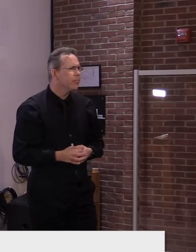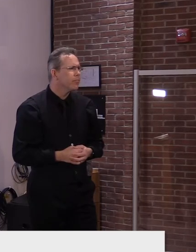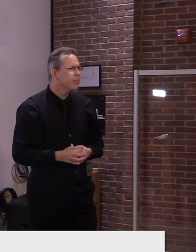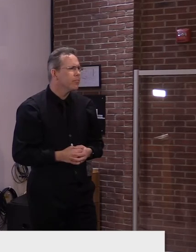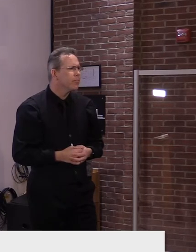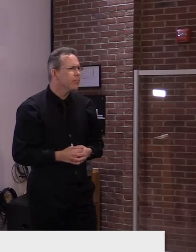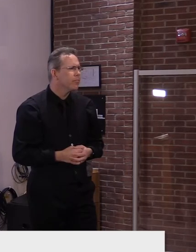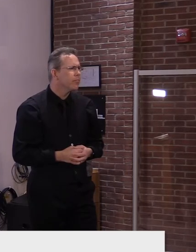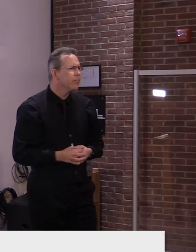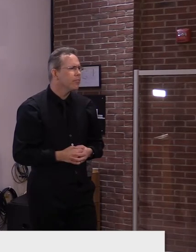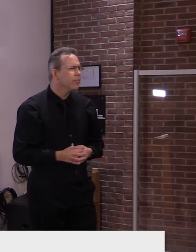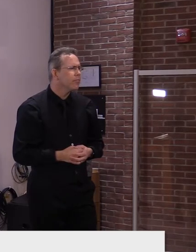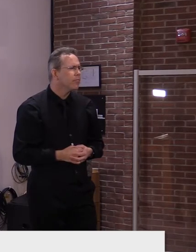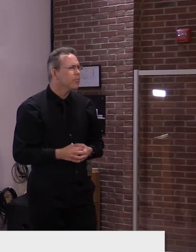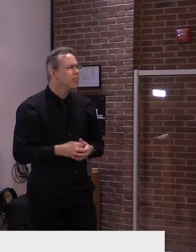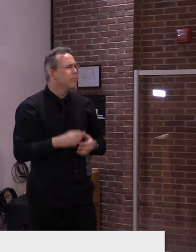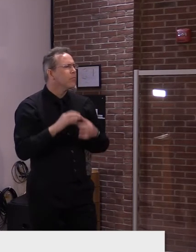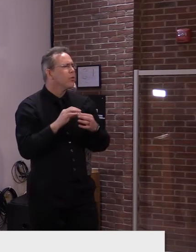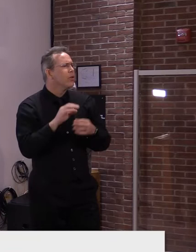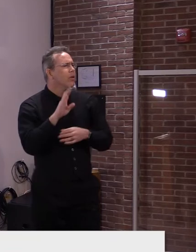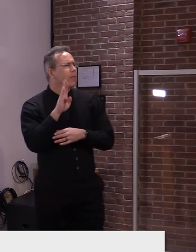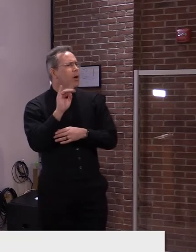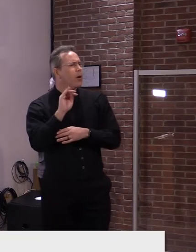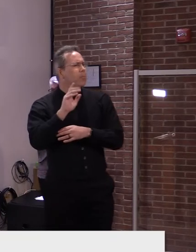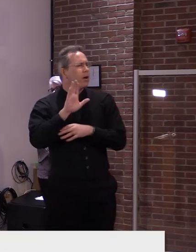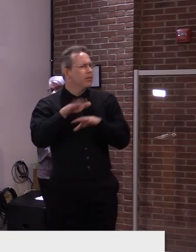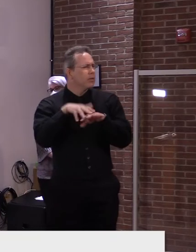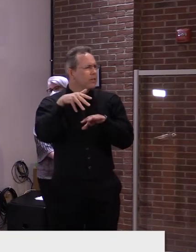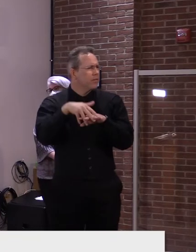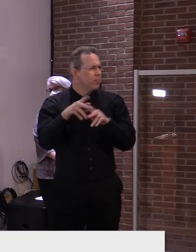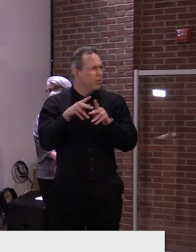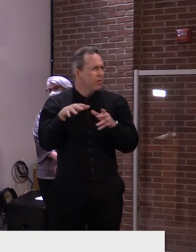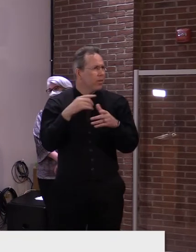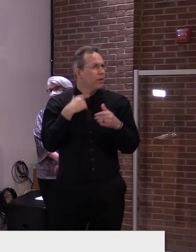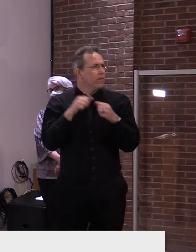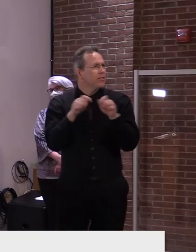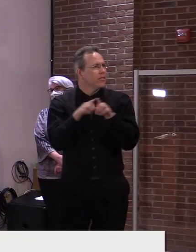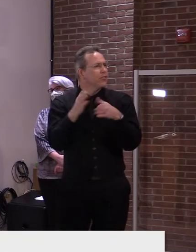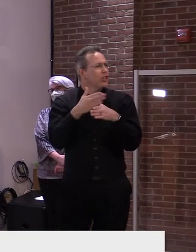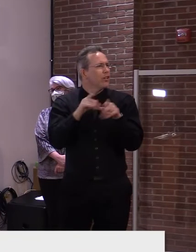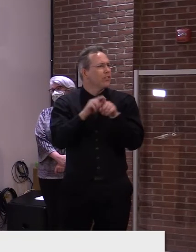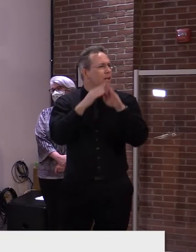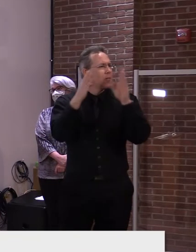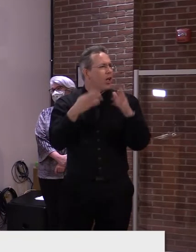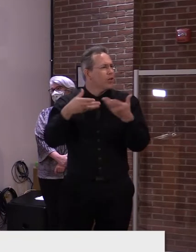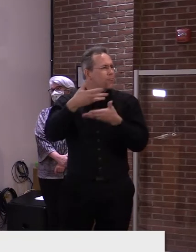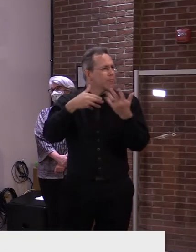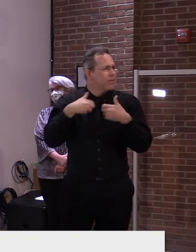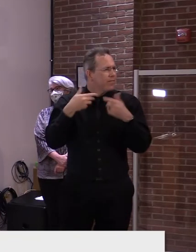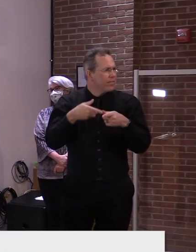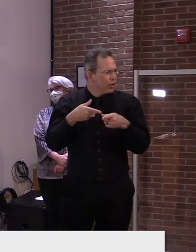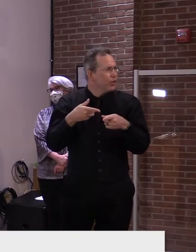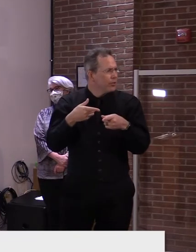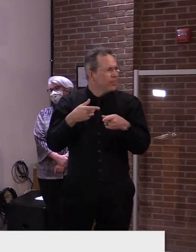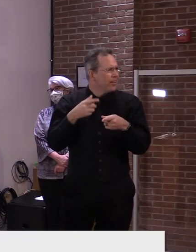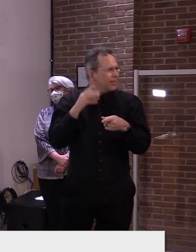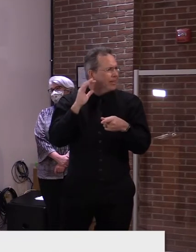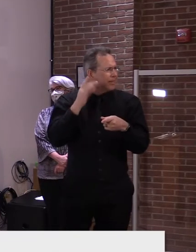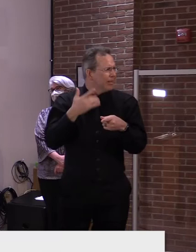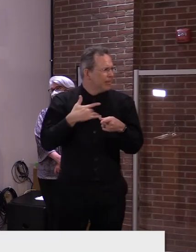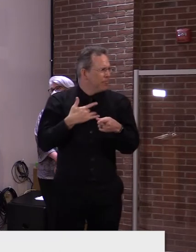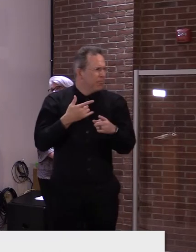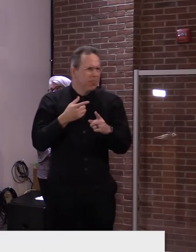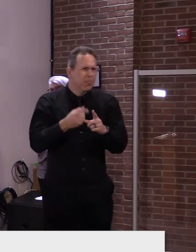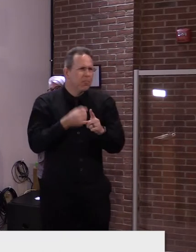workers. And as you mentioned, cases tend to be higher among younger members of the BIPOC community. Is the state confident that it can close the gap